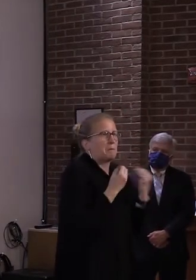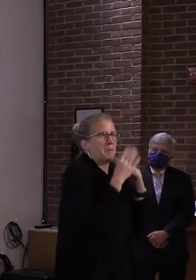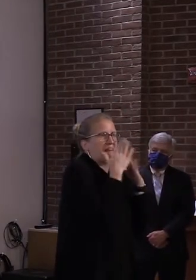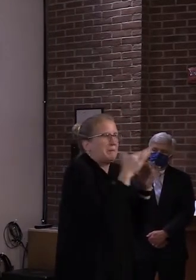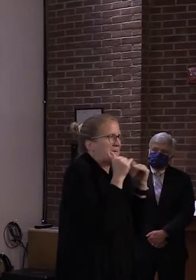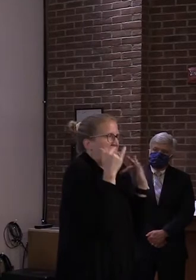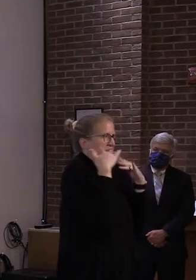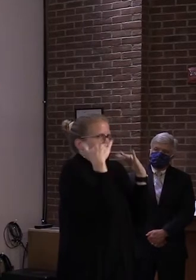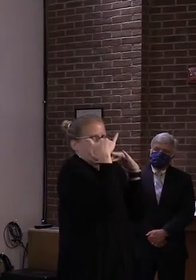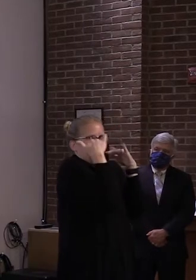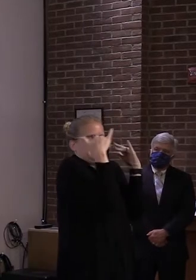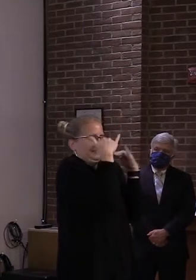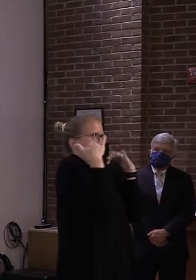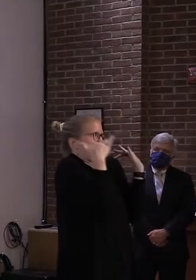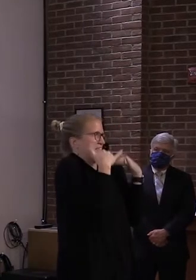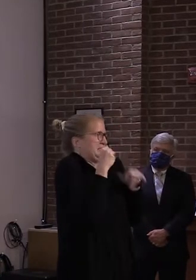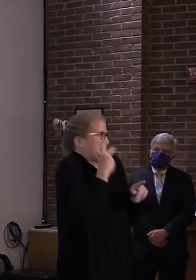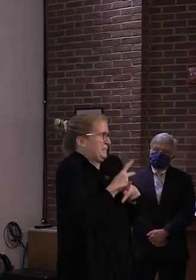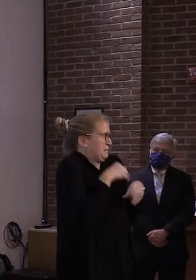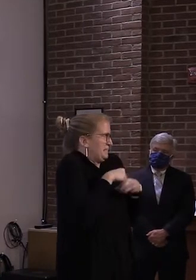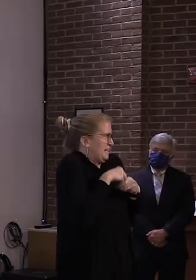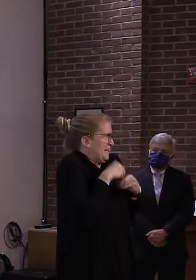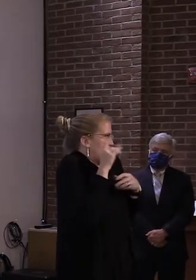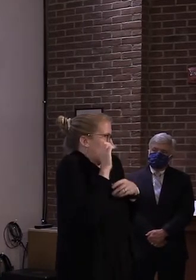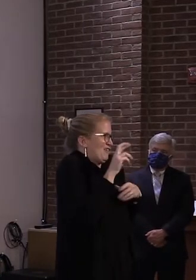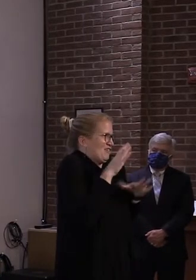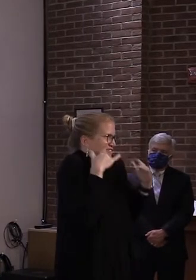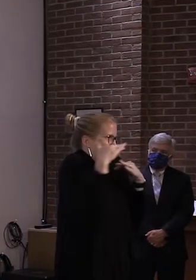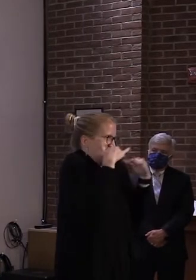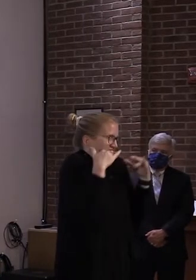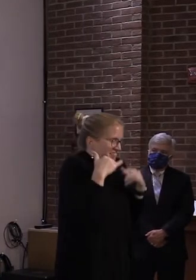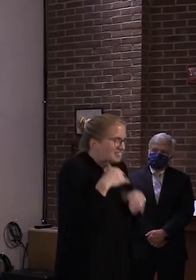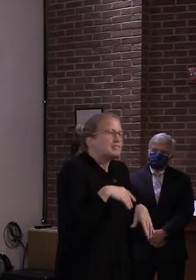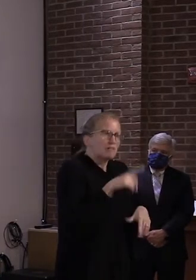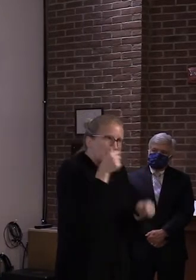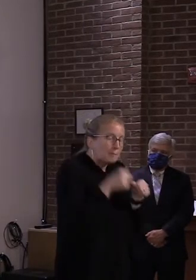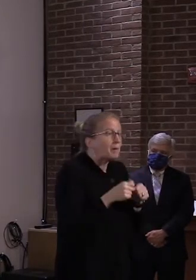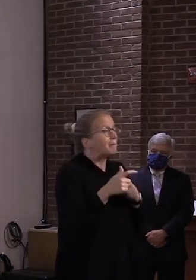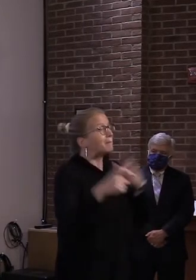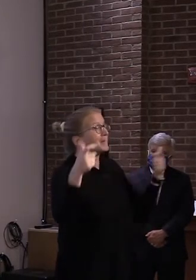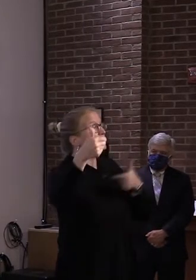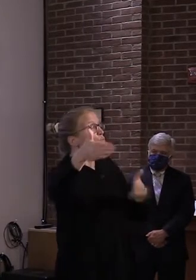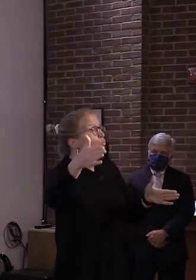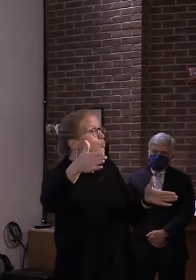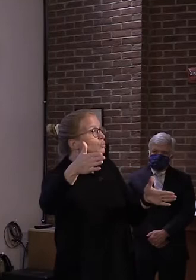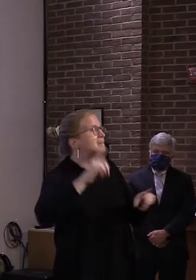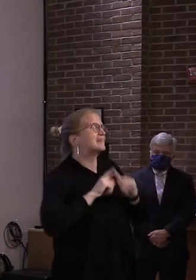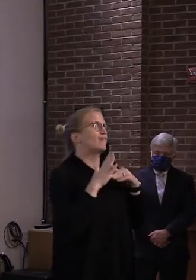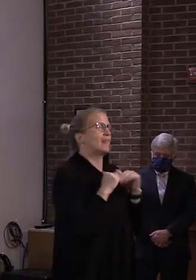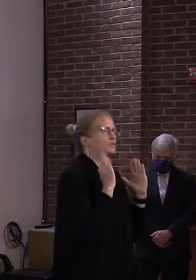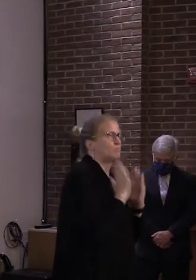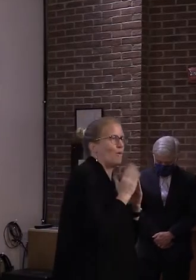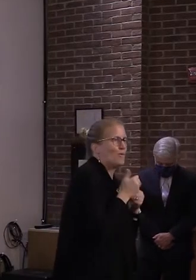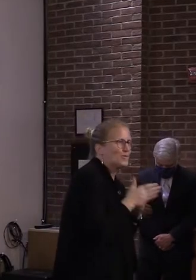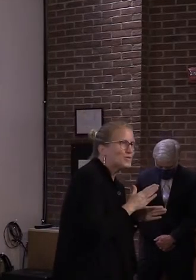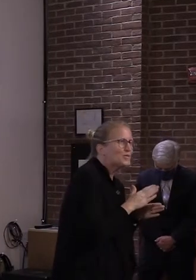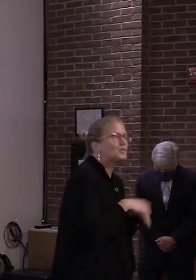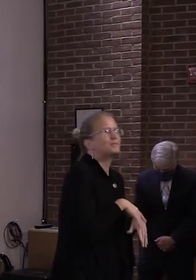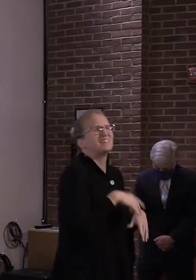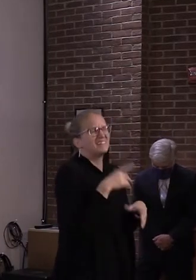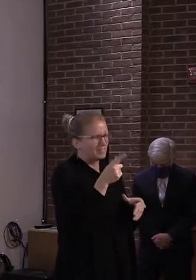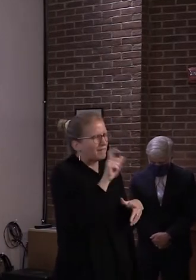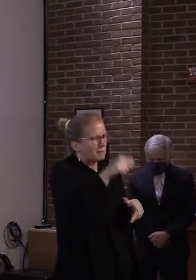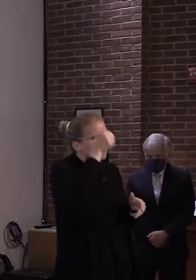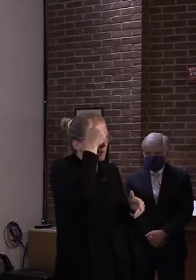be aware of that. But if you're in a smaller room, you need to be very conscious of how much ventilation is there in that room at the